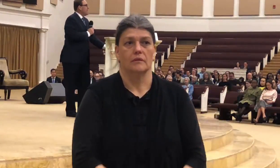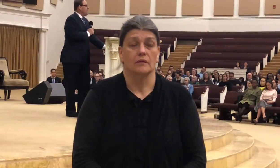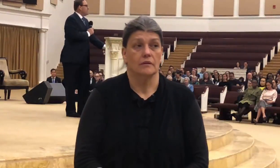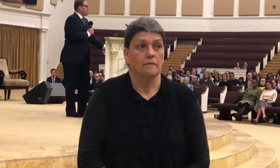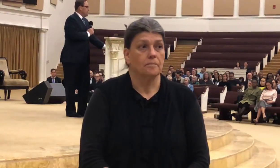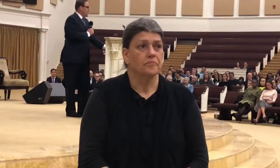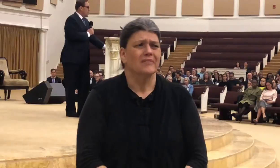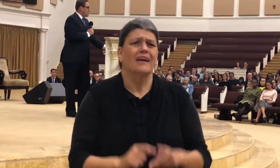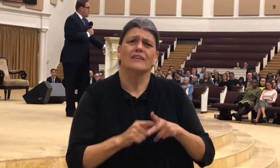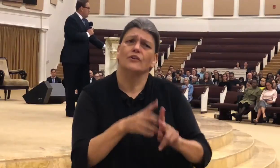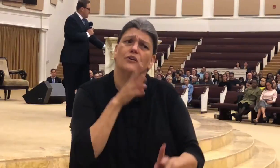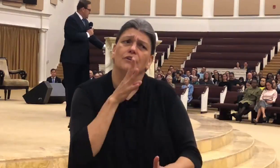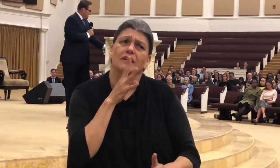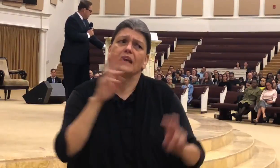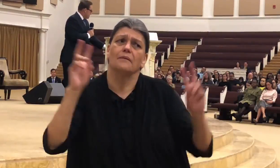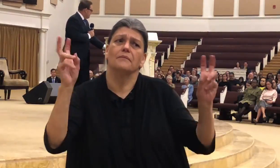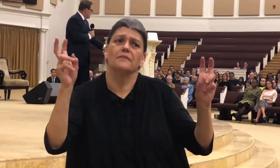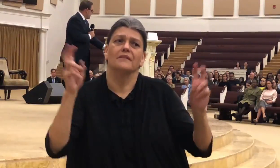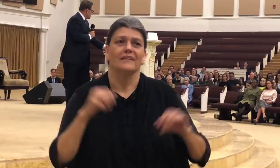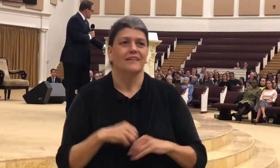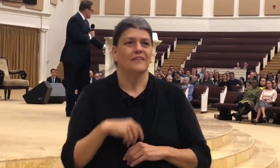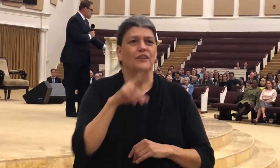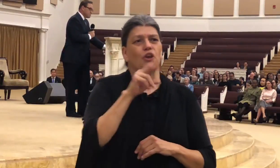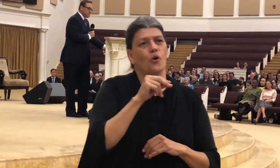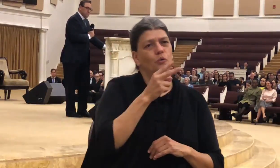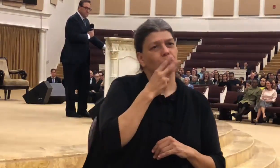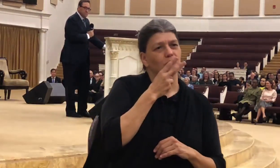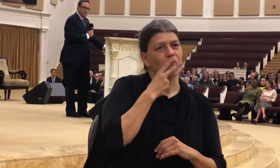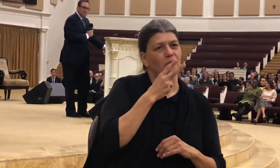I started to name this sermon the no smoking section.